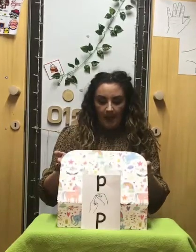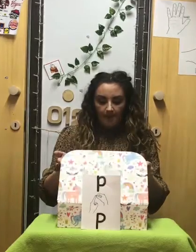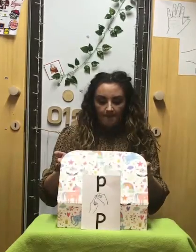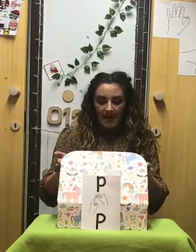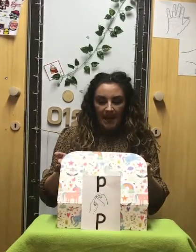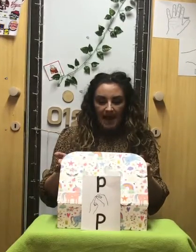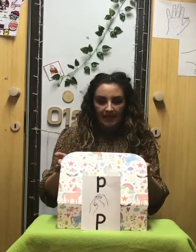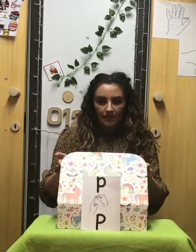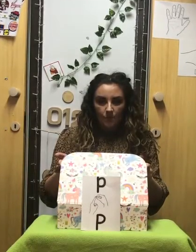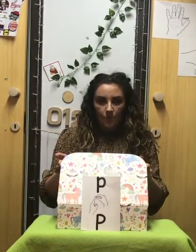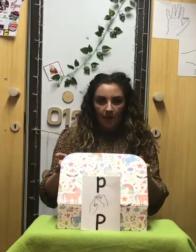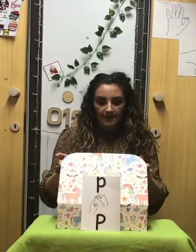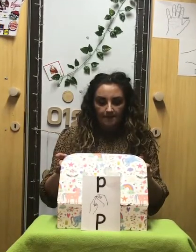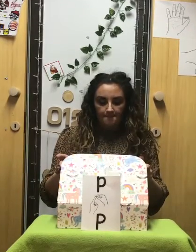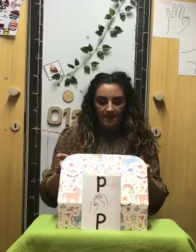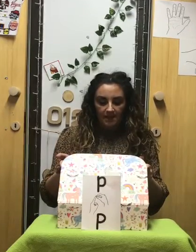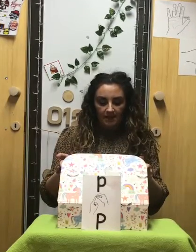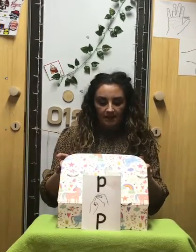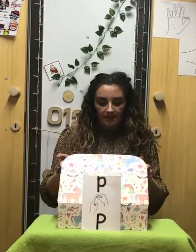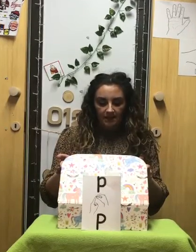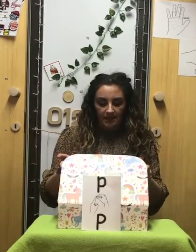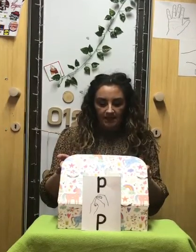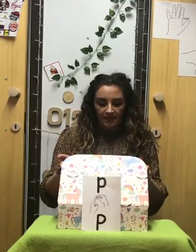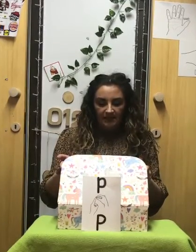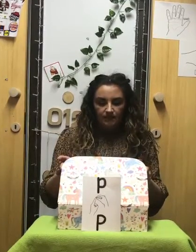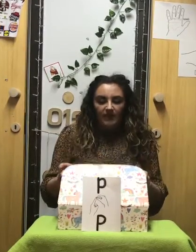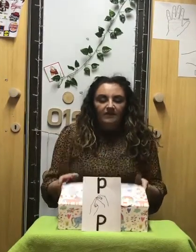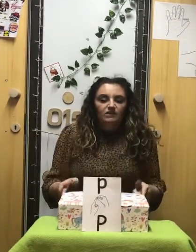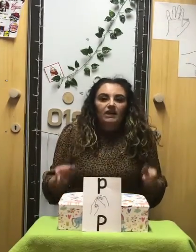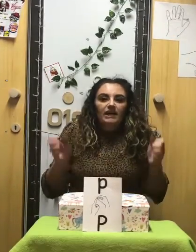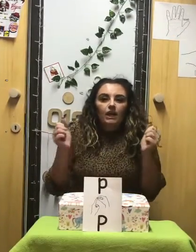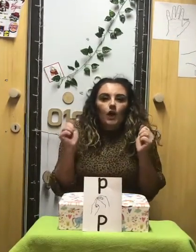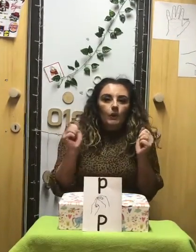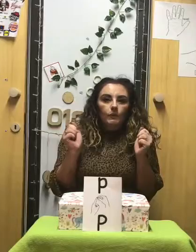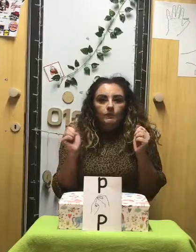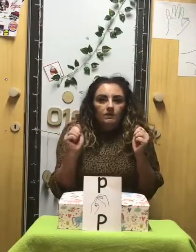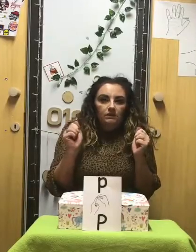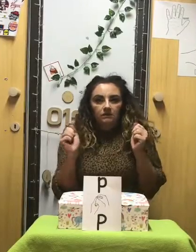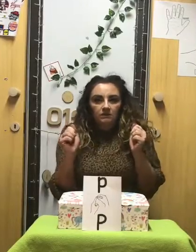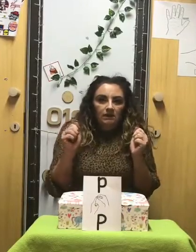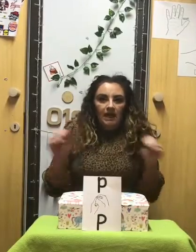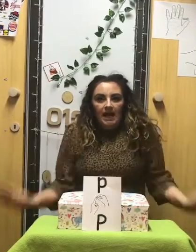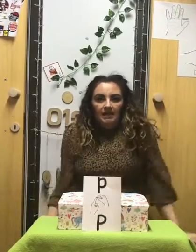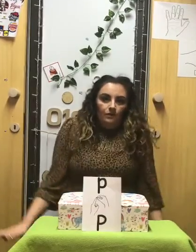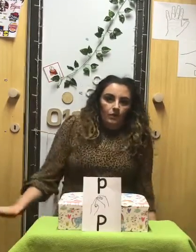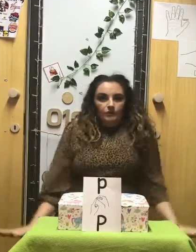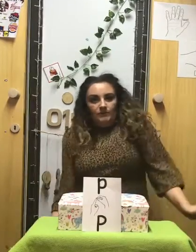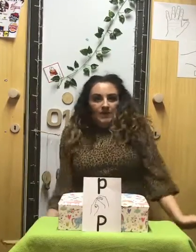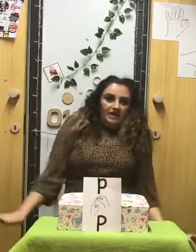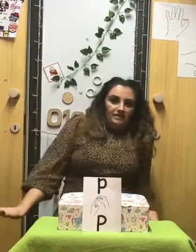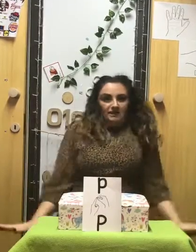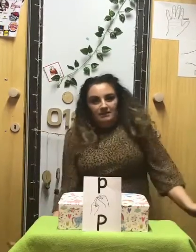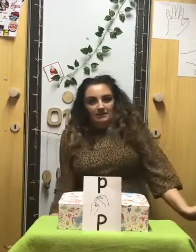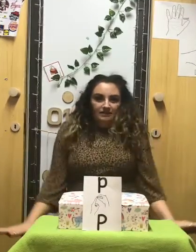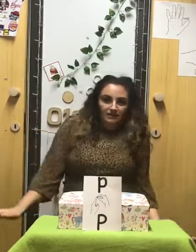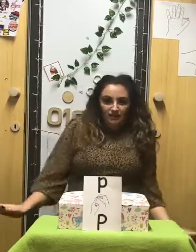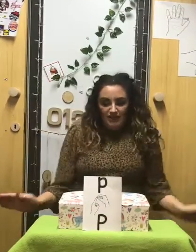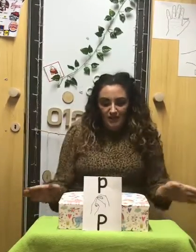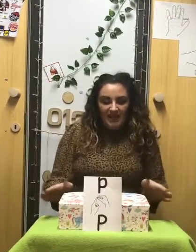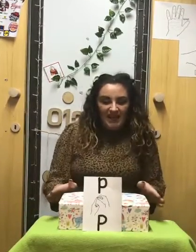A black and white bird that lives where it's really cold. And he waddles like this. Do you know what it is?